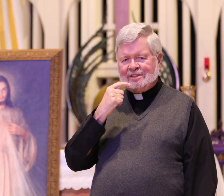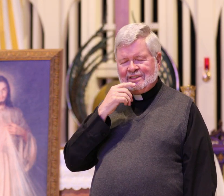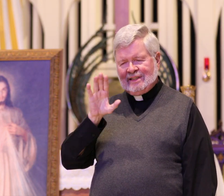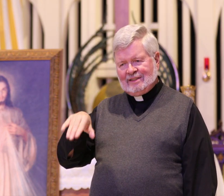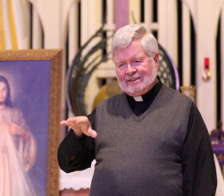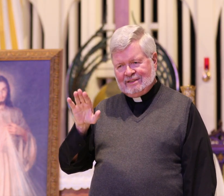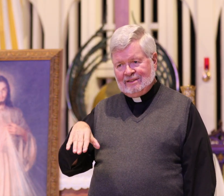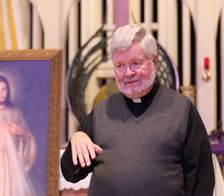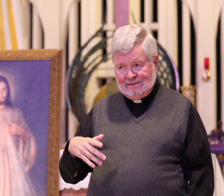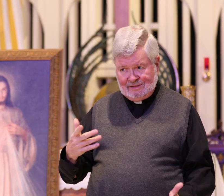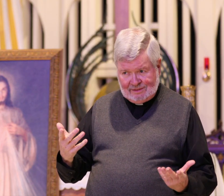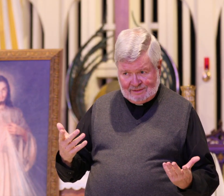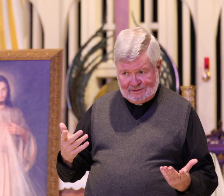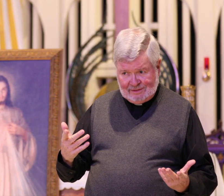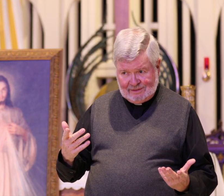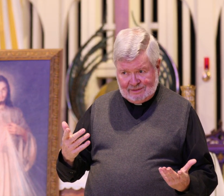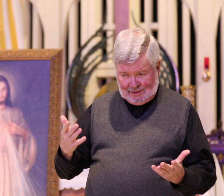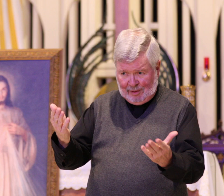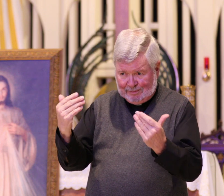and says, "Come here.